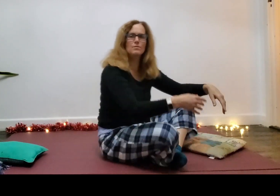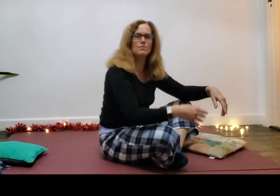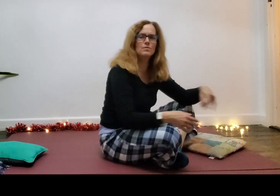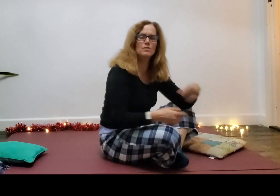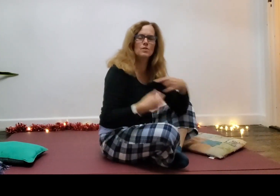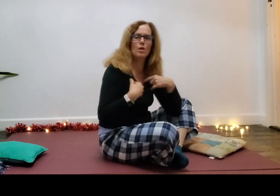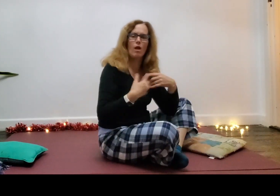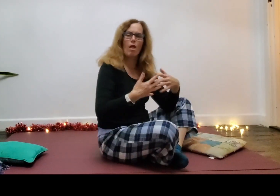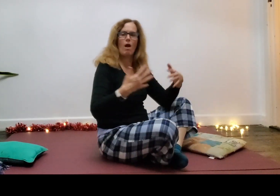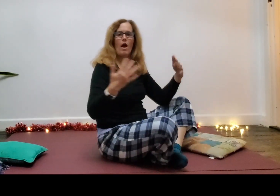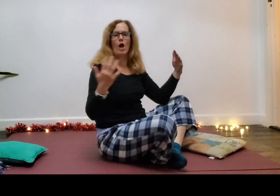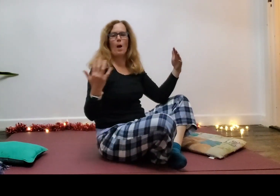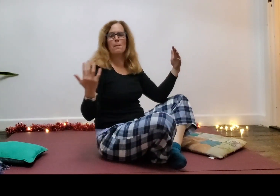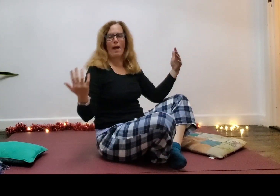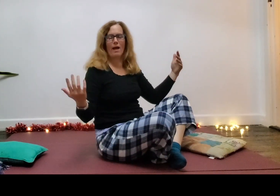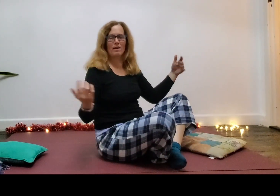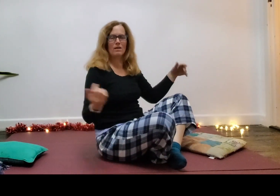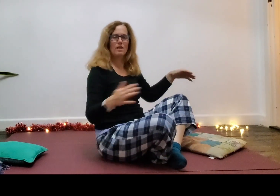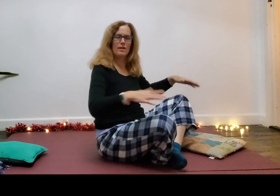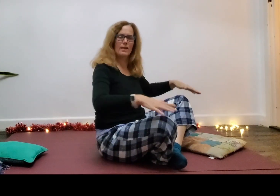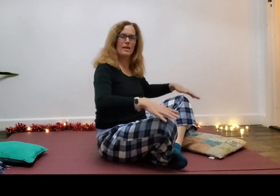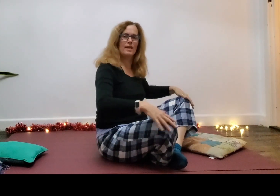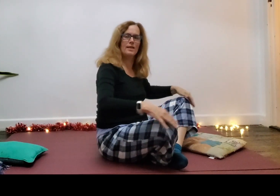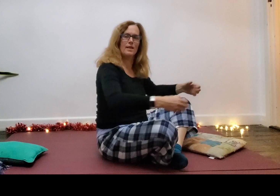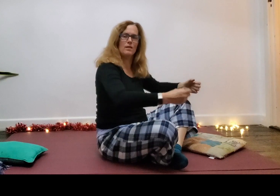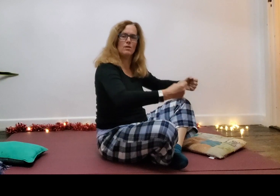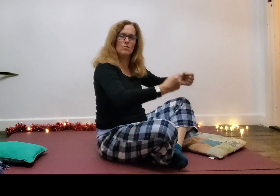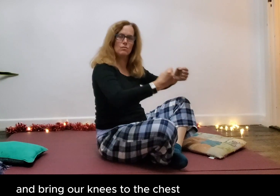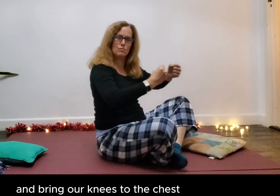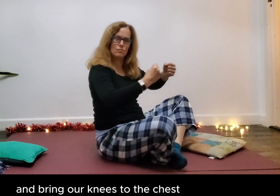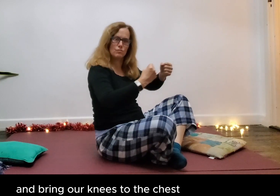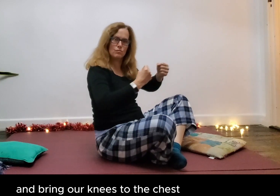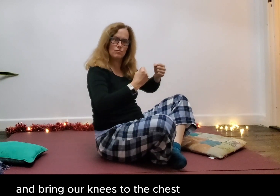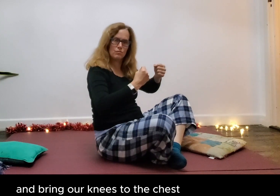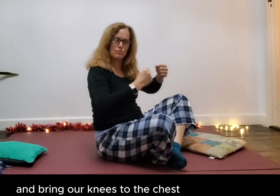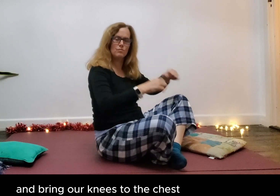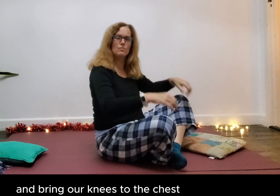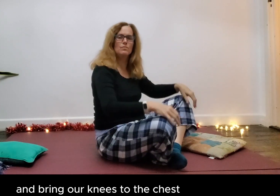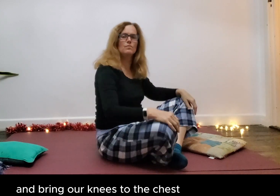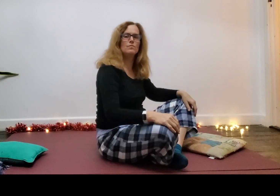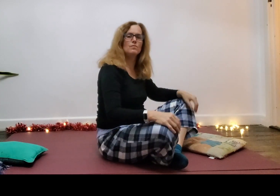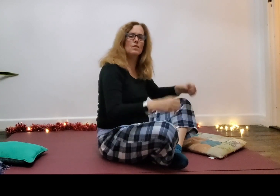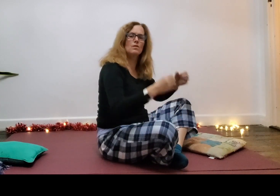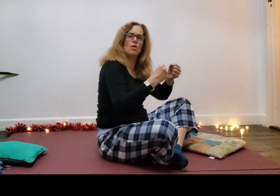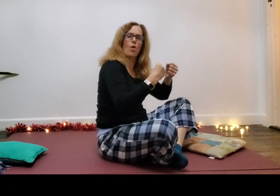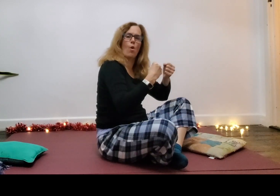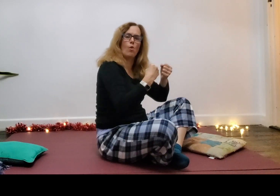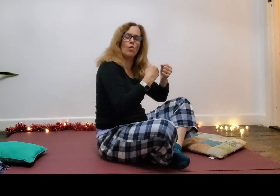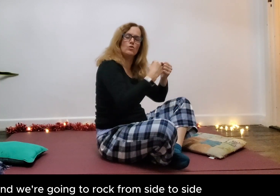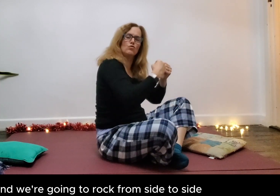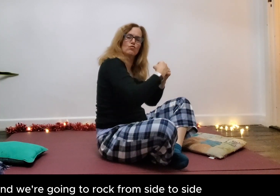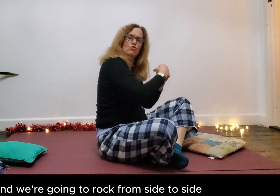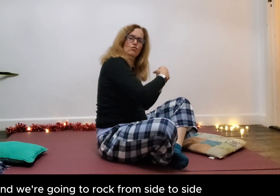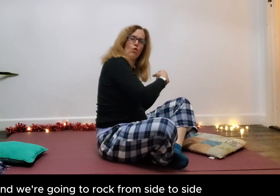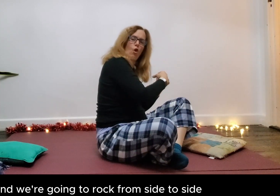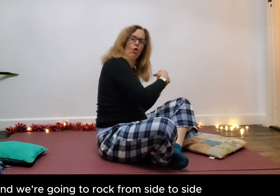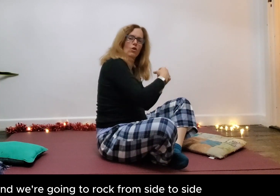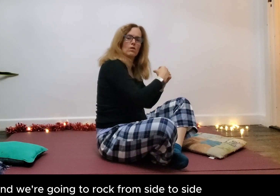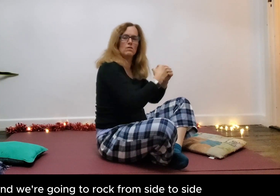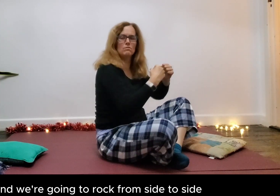do that 8 times. Then we're going to rock and have our knees touch the